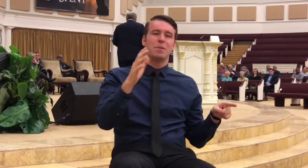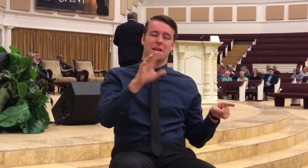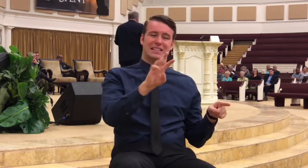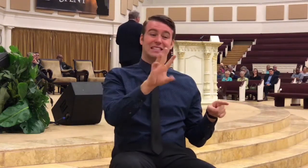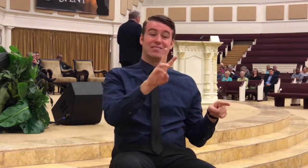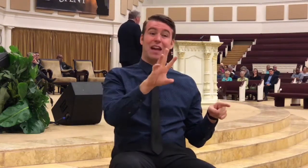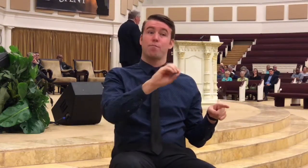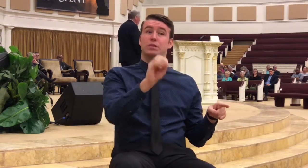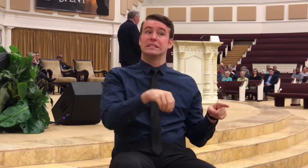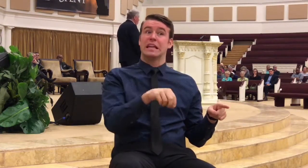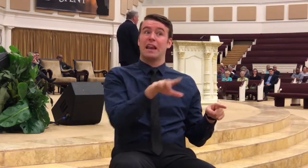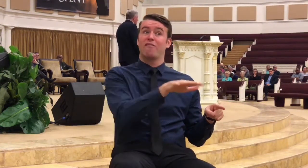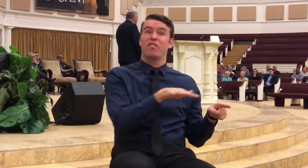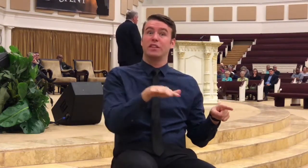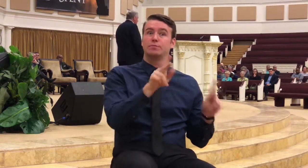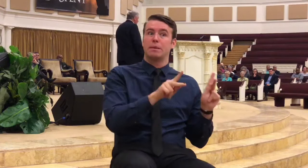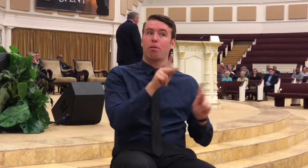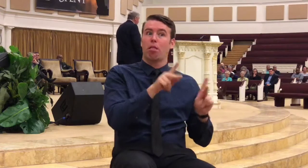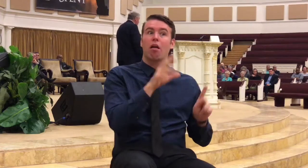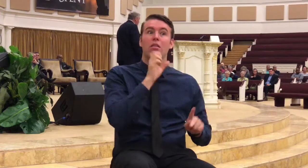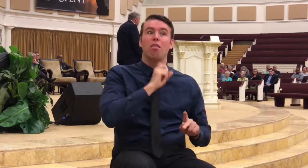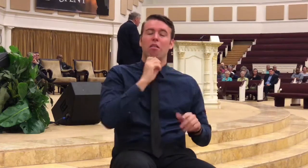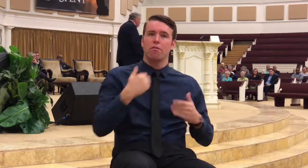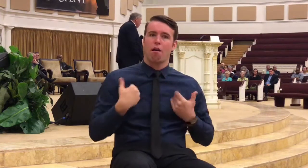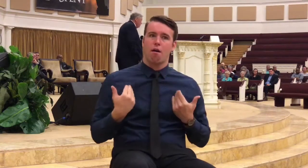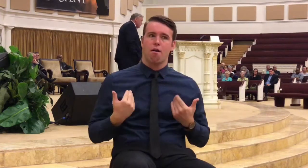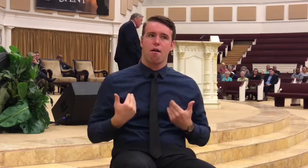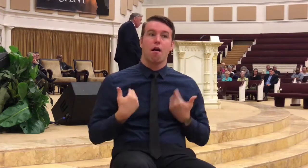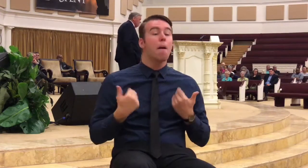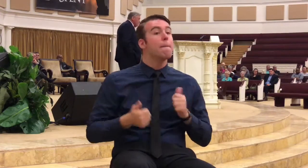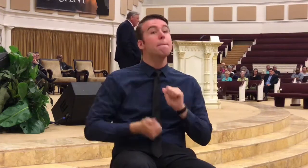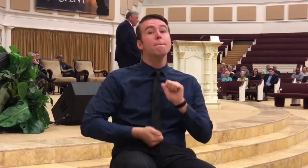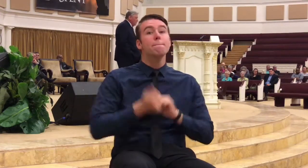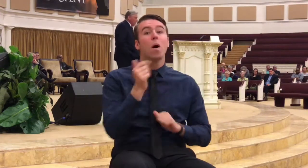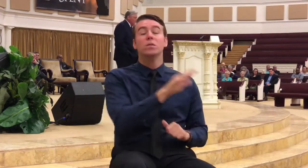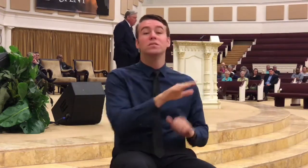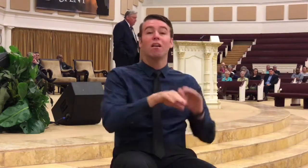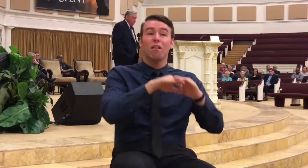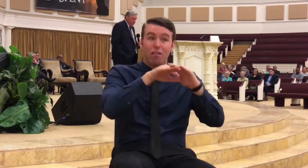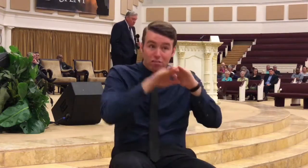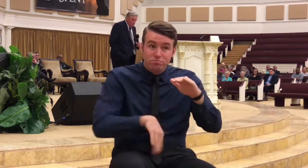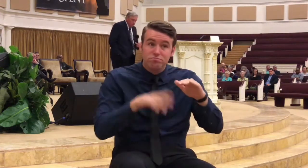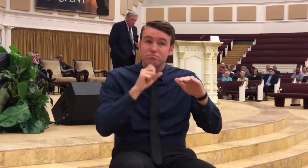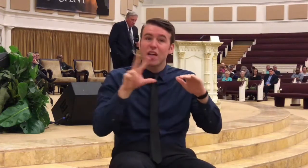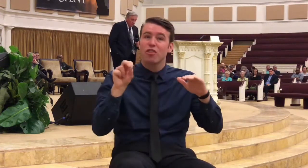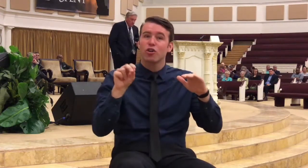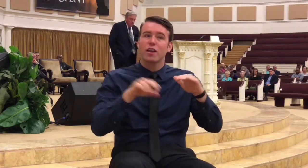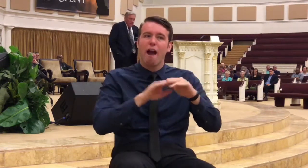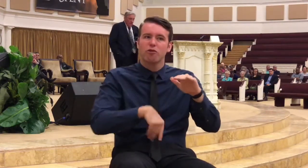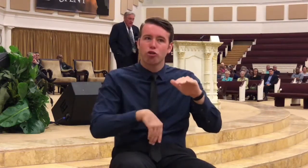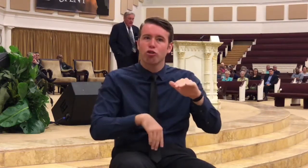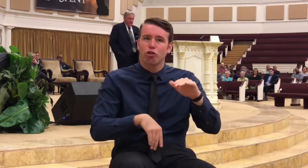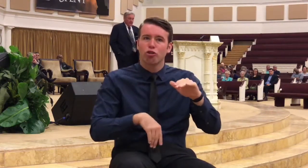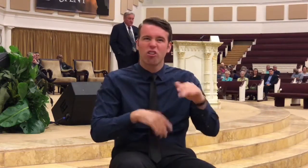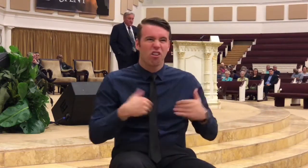maybe, were all young people, most of them under 30 years old.